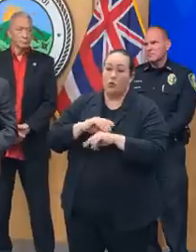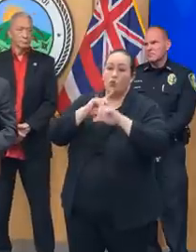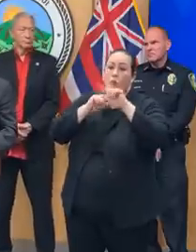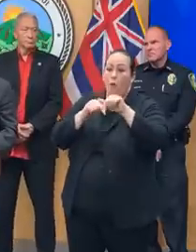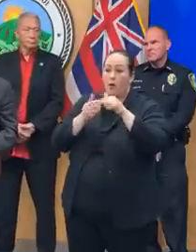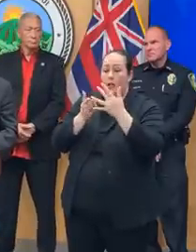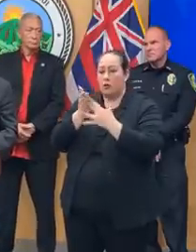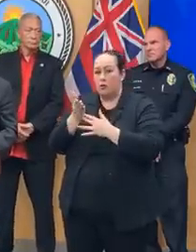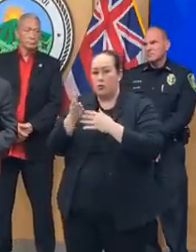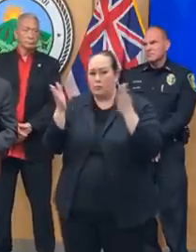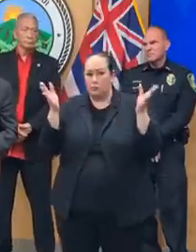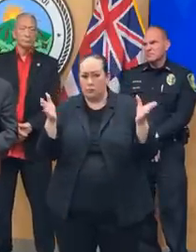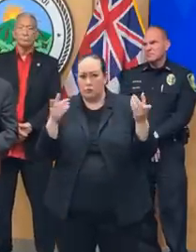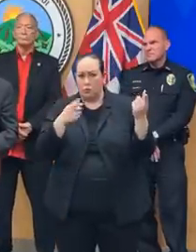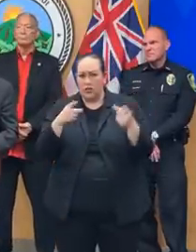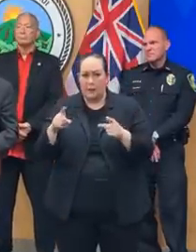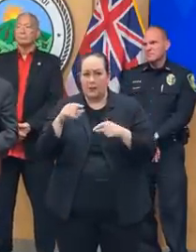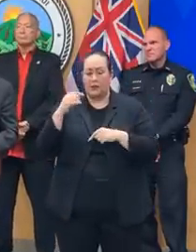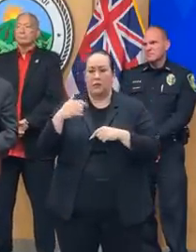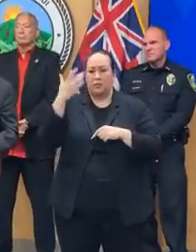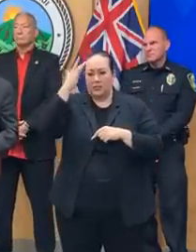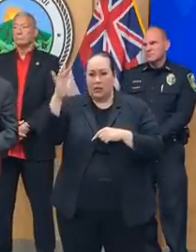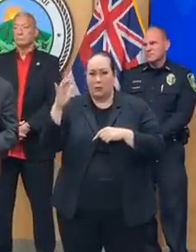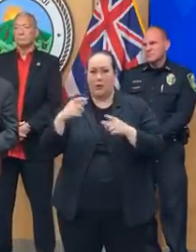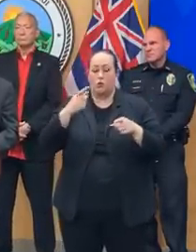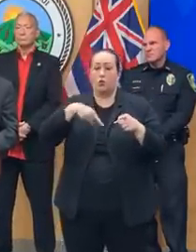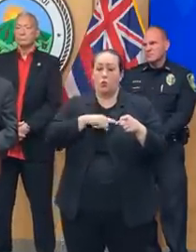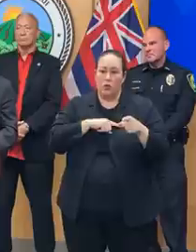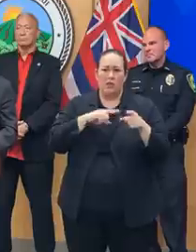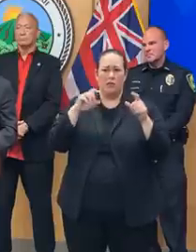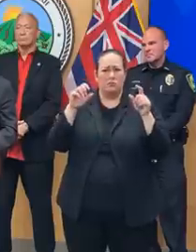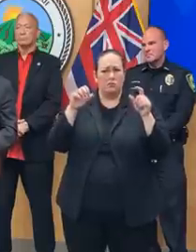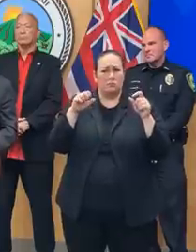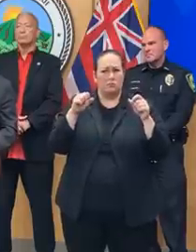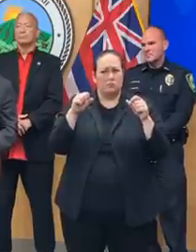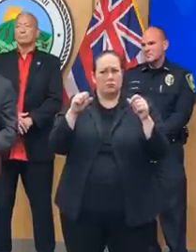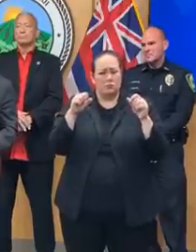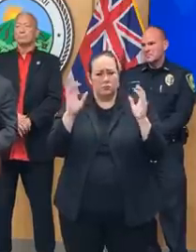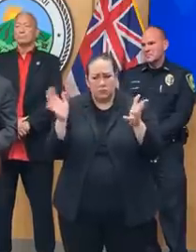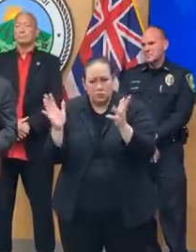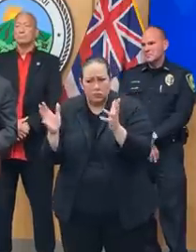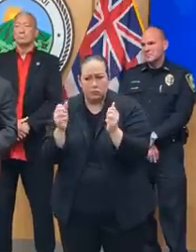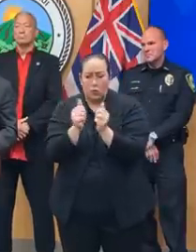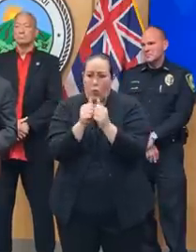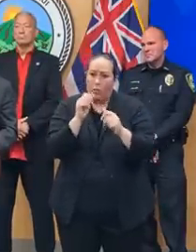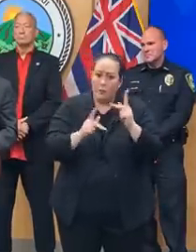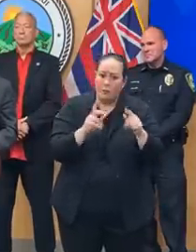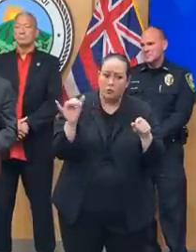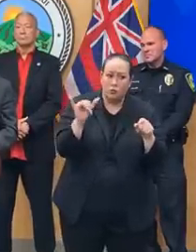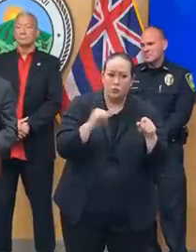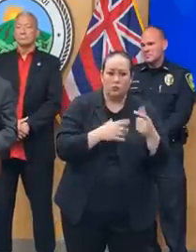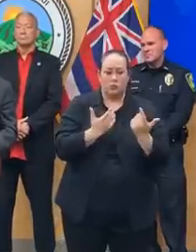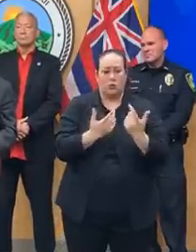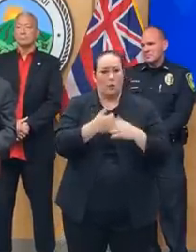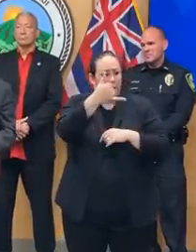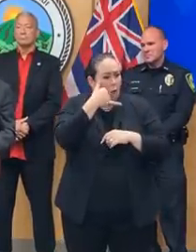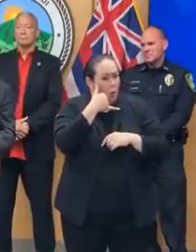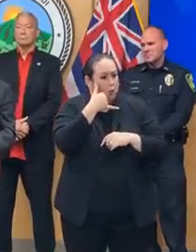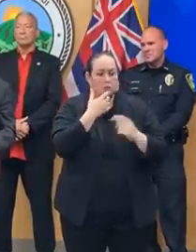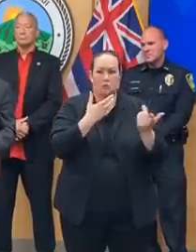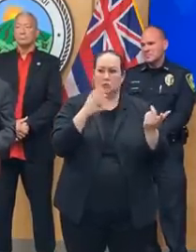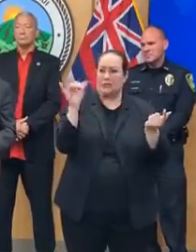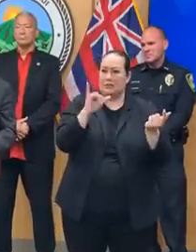that. We also, as you can imagine, are speaking to people constantly. Everyone is speaking to me through my cell phone. Same